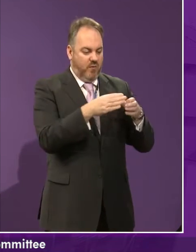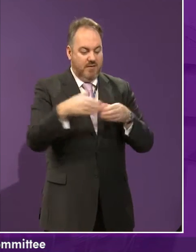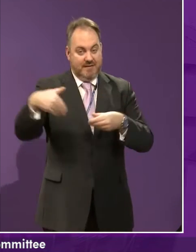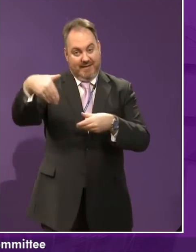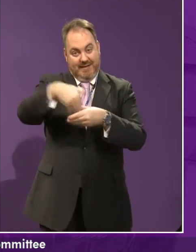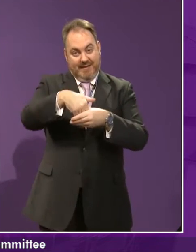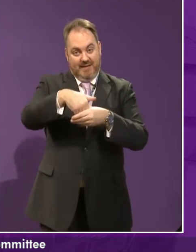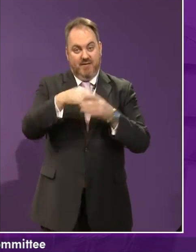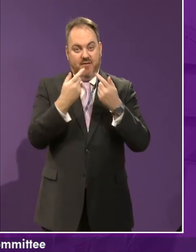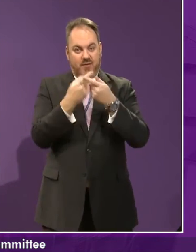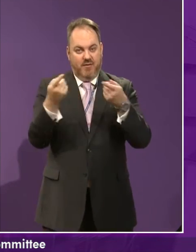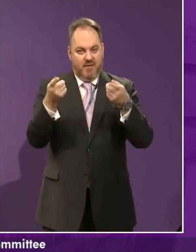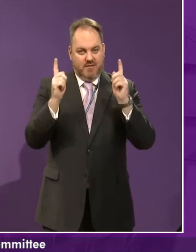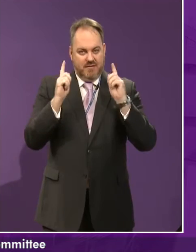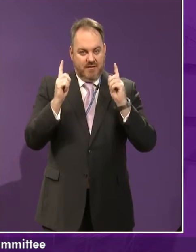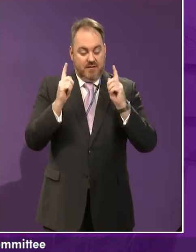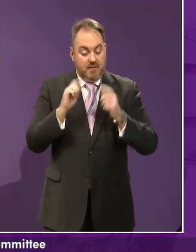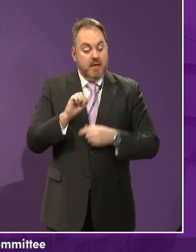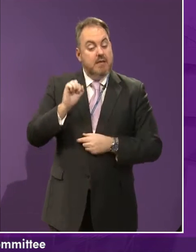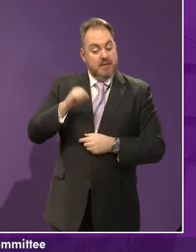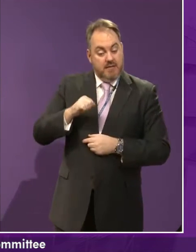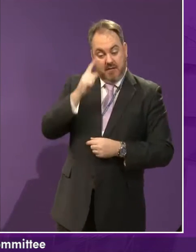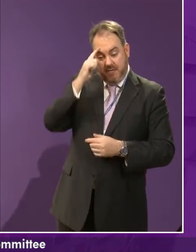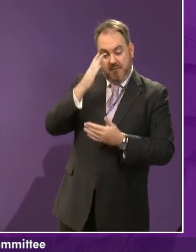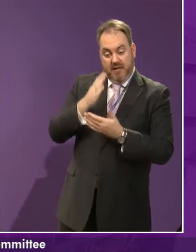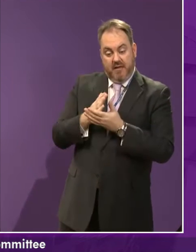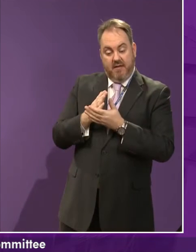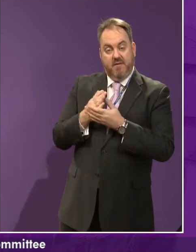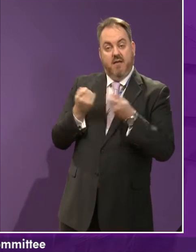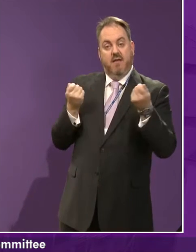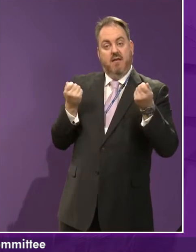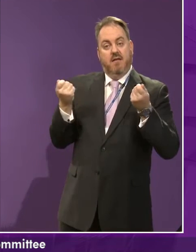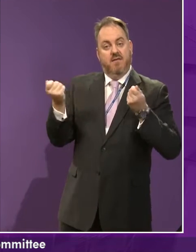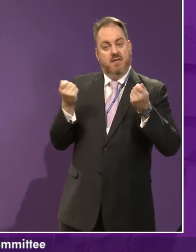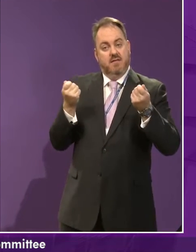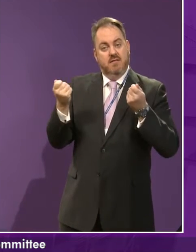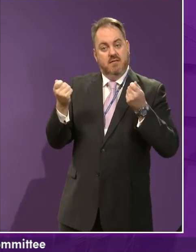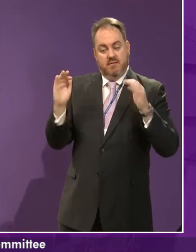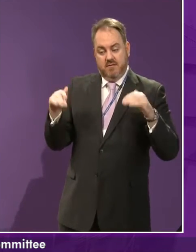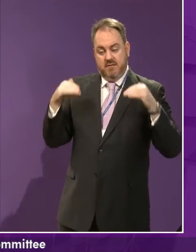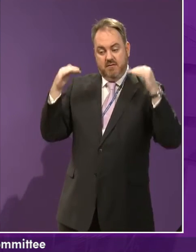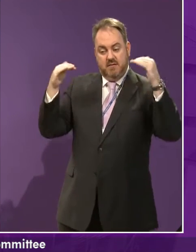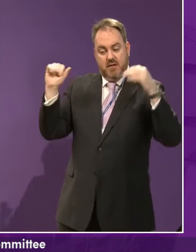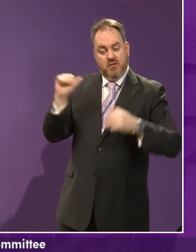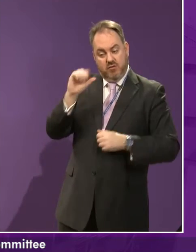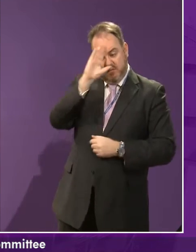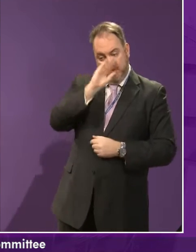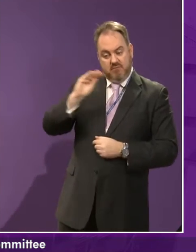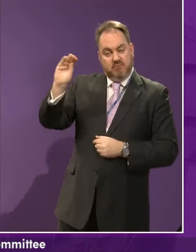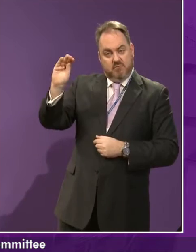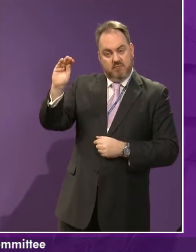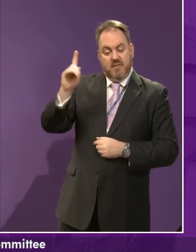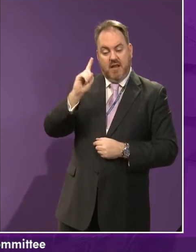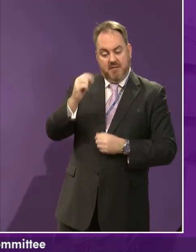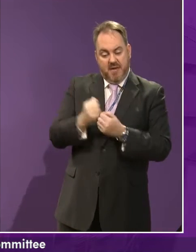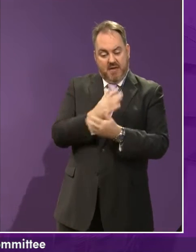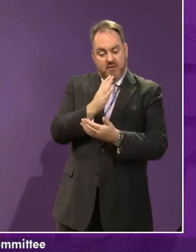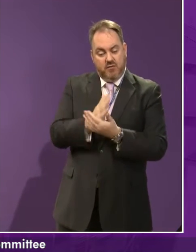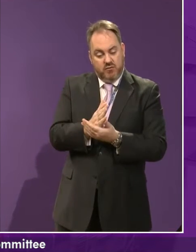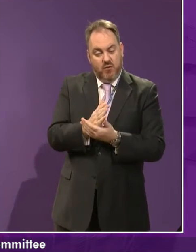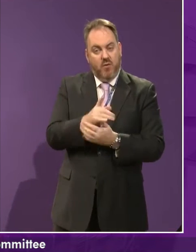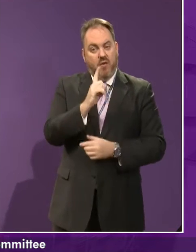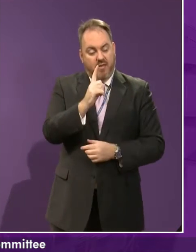around governance and maybe a higher profile for some of the issues that Student Disability